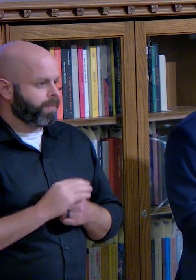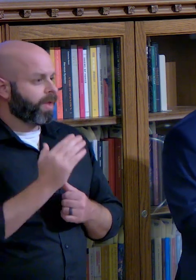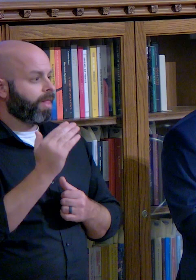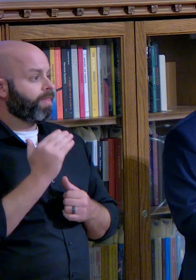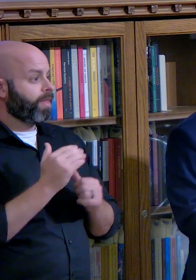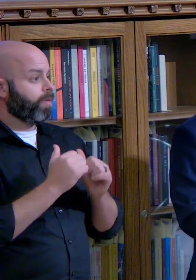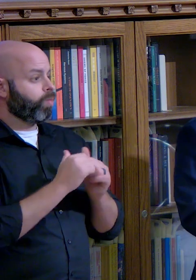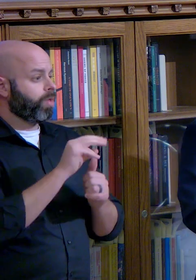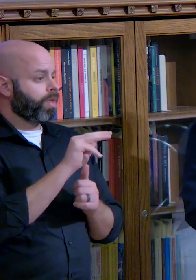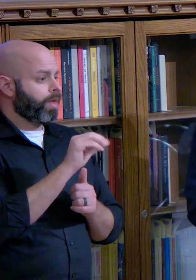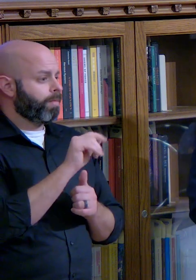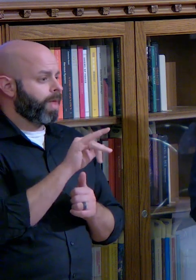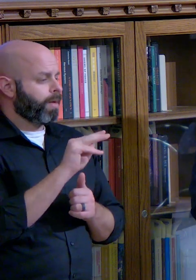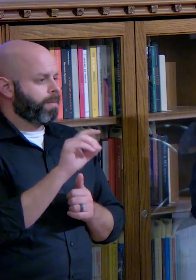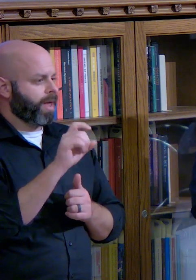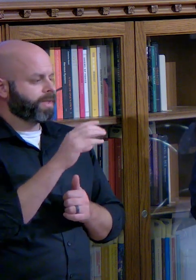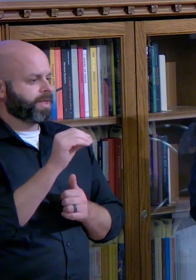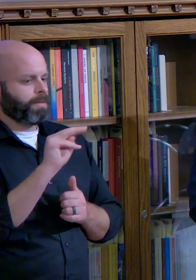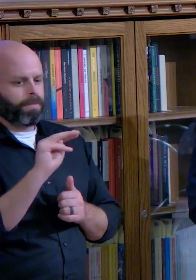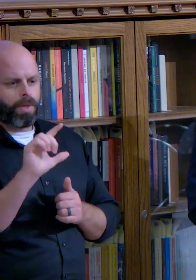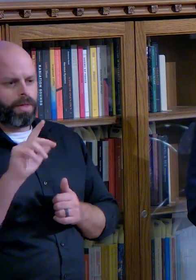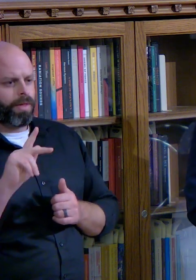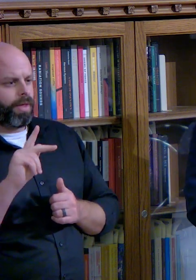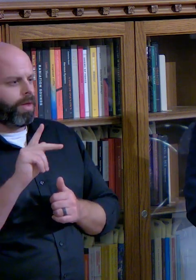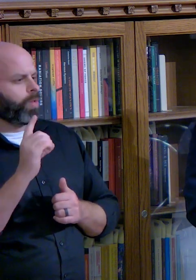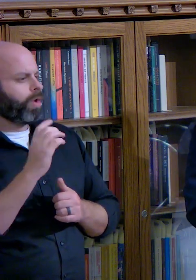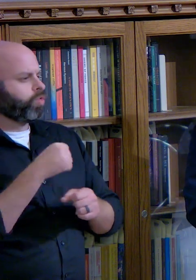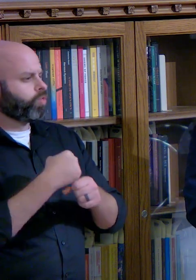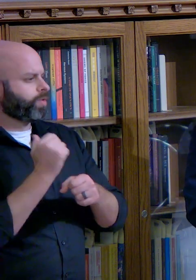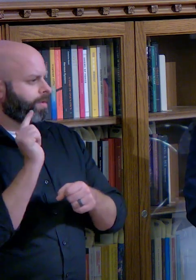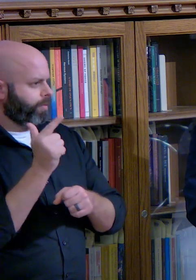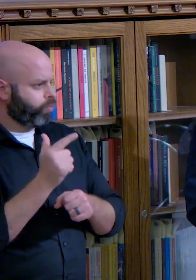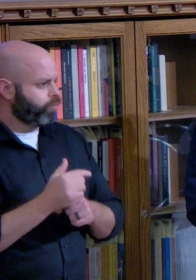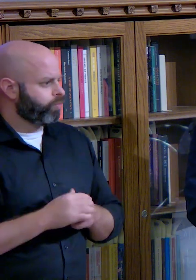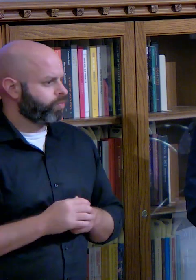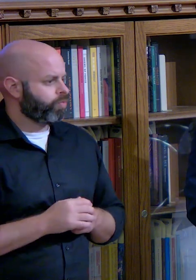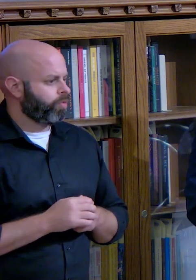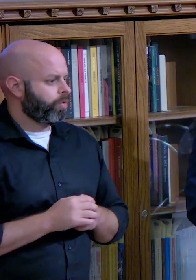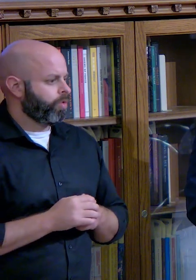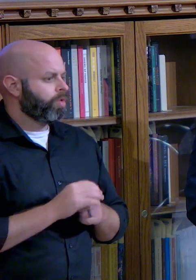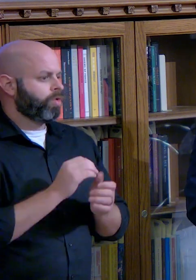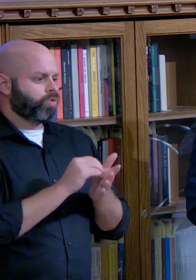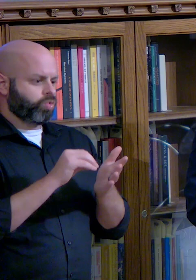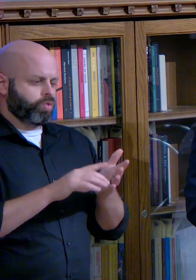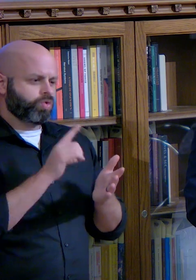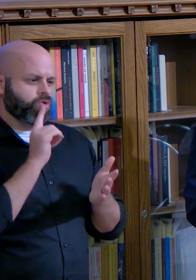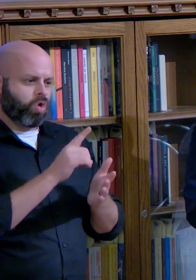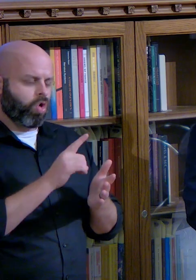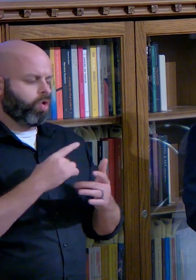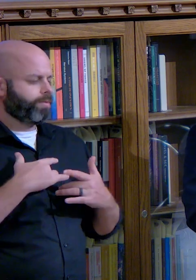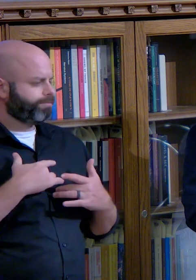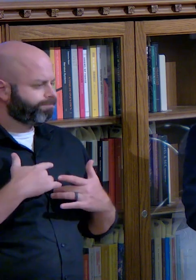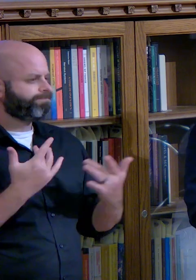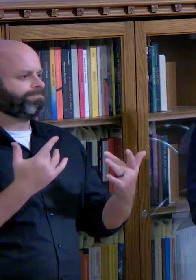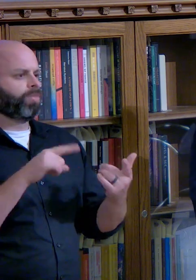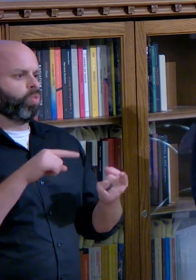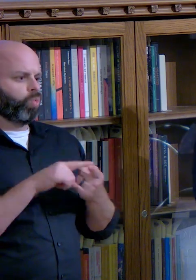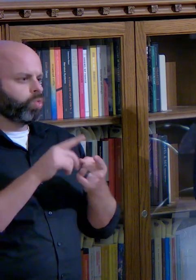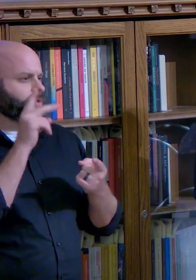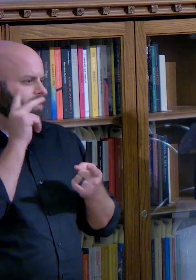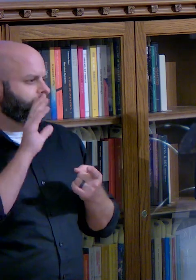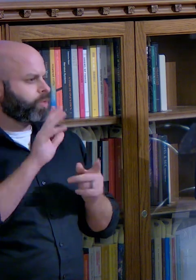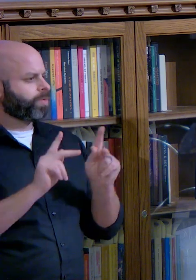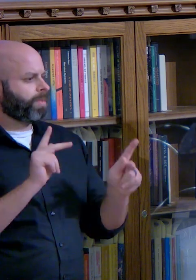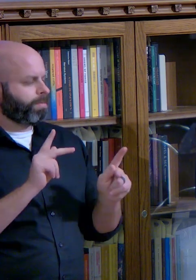with Malcolm X and MLK a century later students are incredibly Lively whenever we put those voices